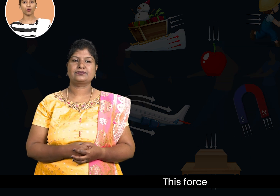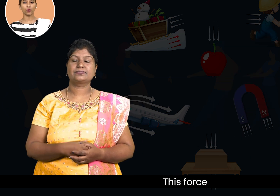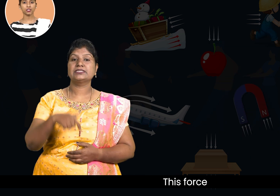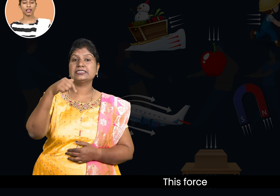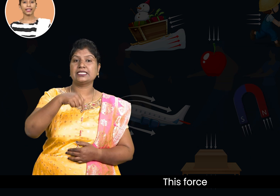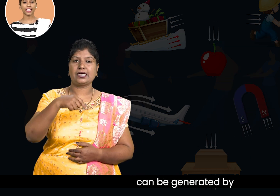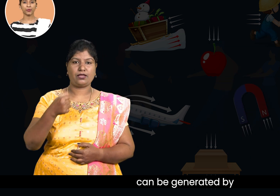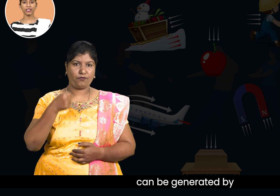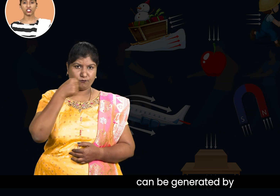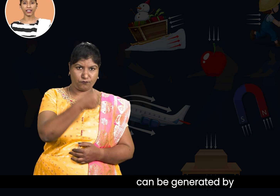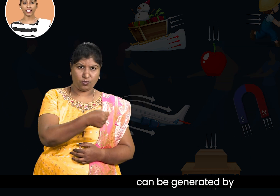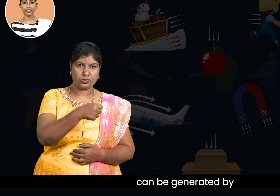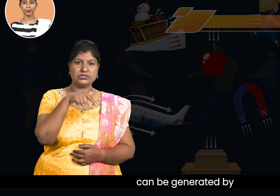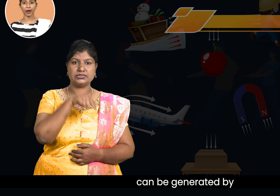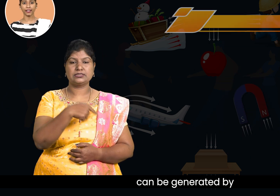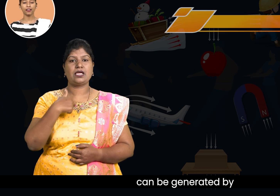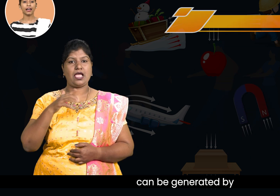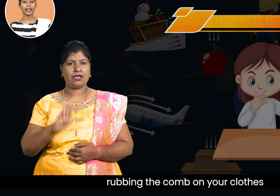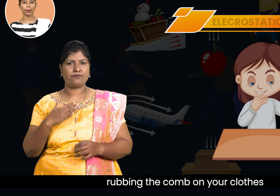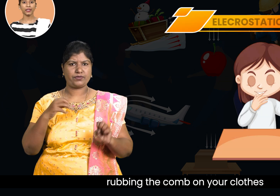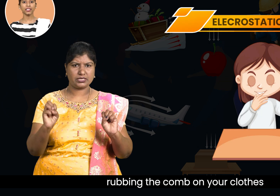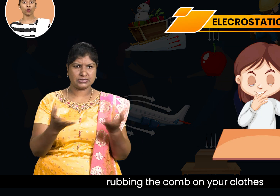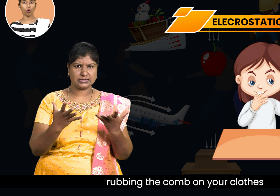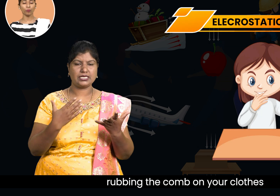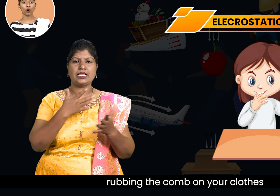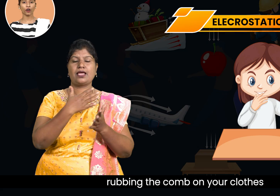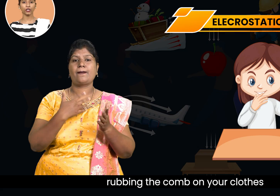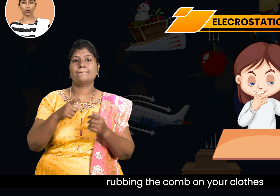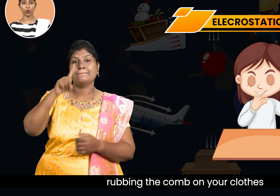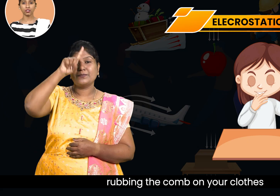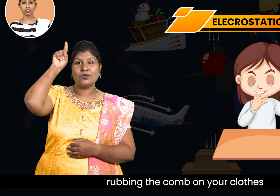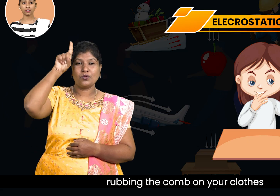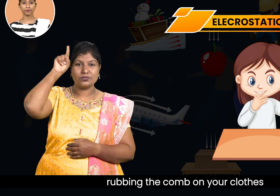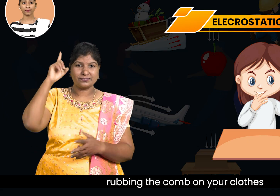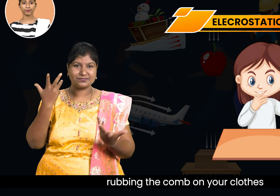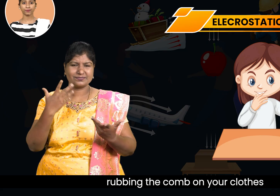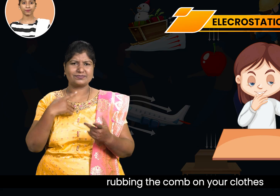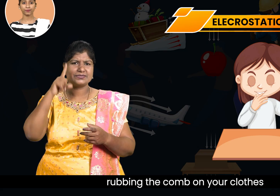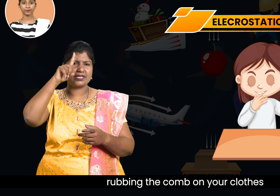This force can be generated by rubbing the comb on your clothes